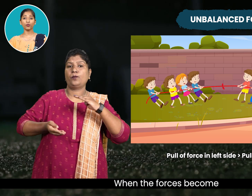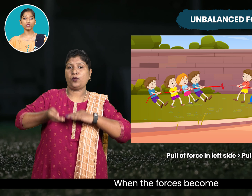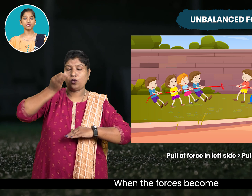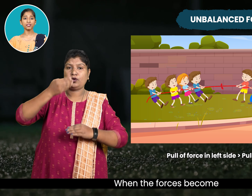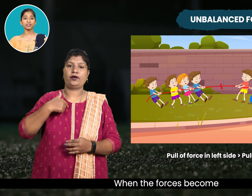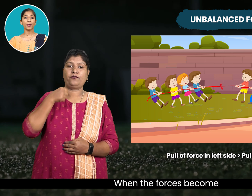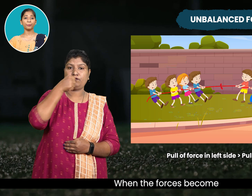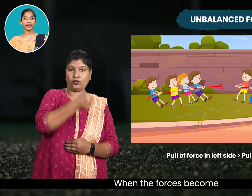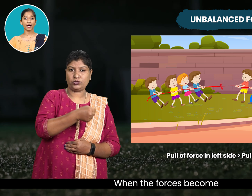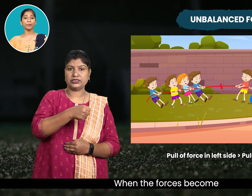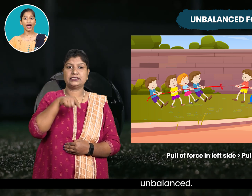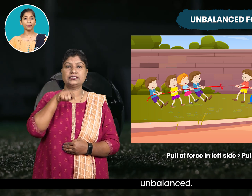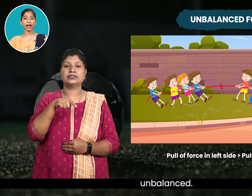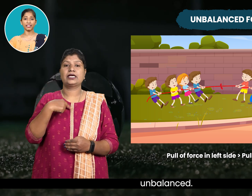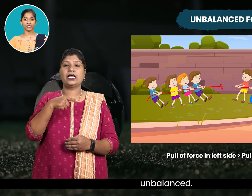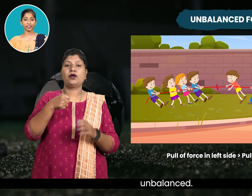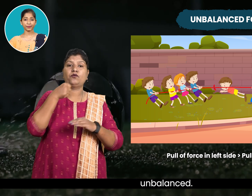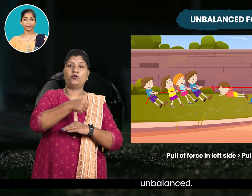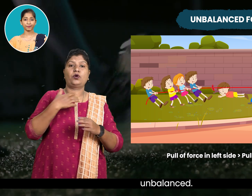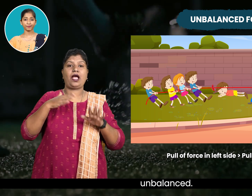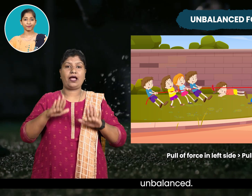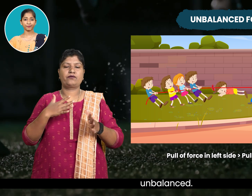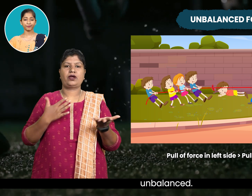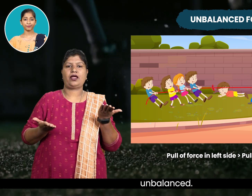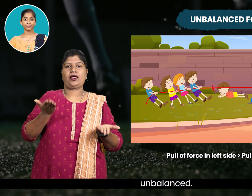when the forces become unbalanced.